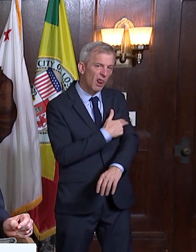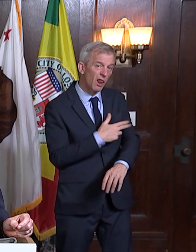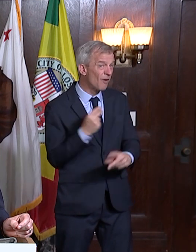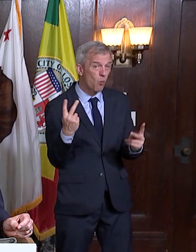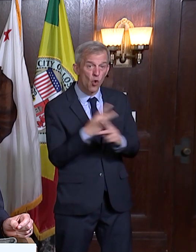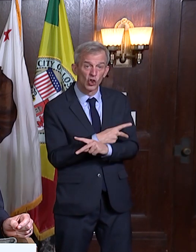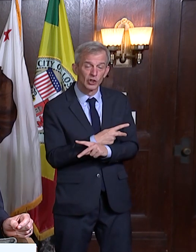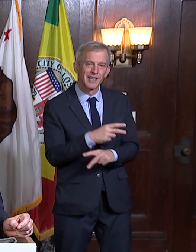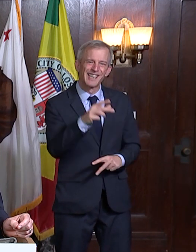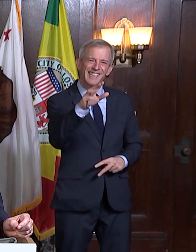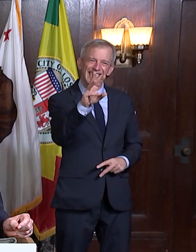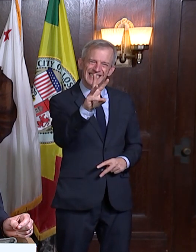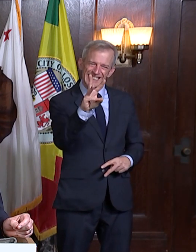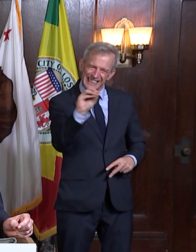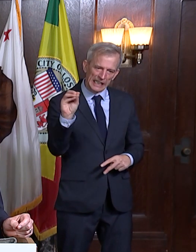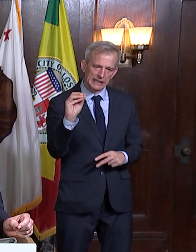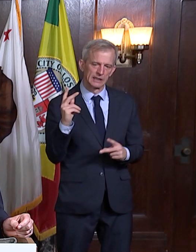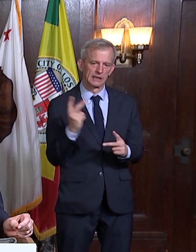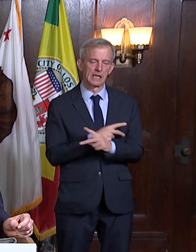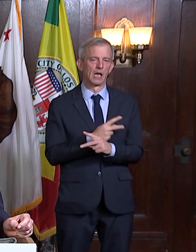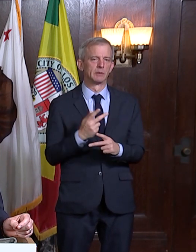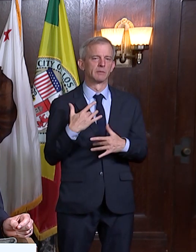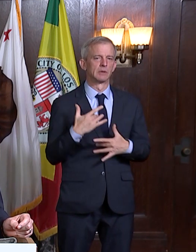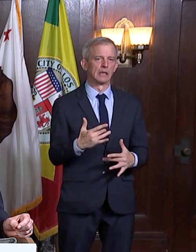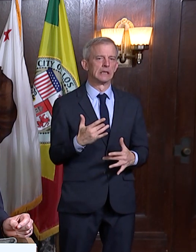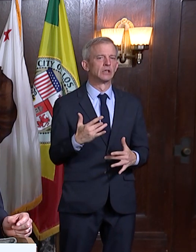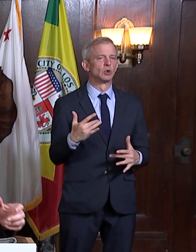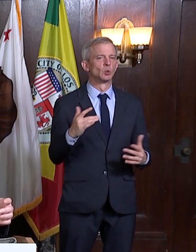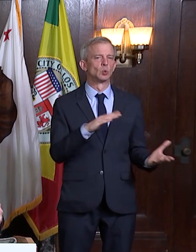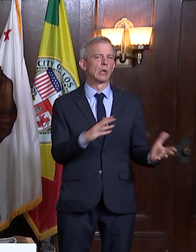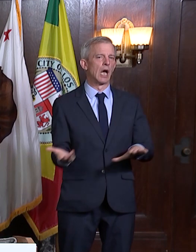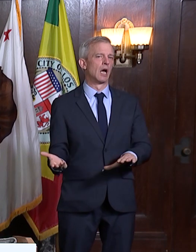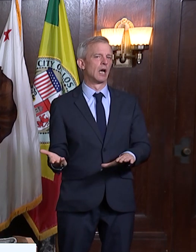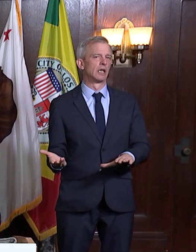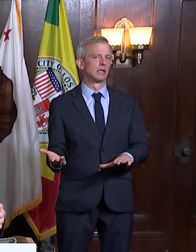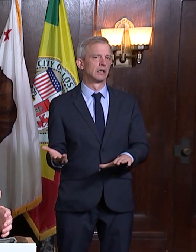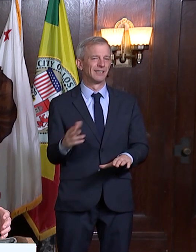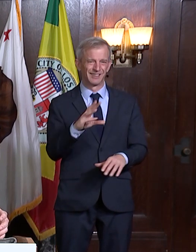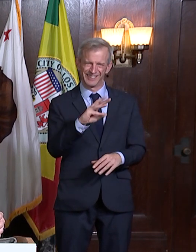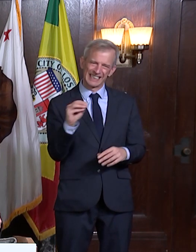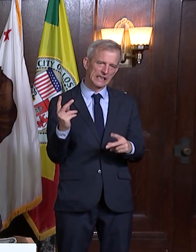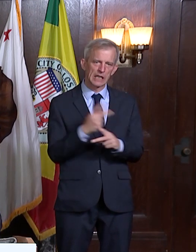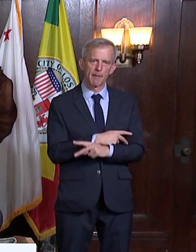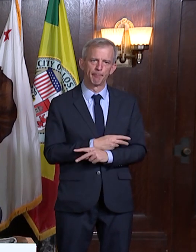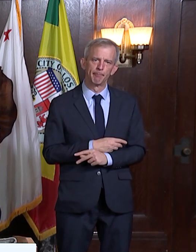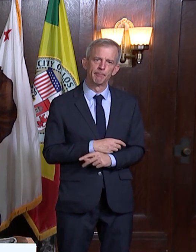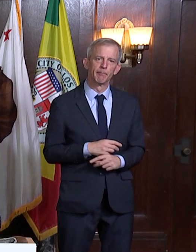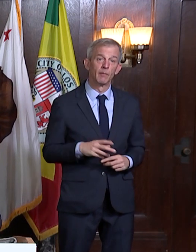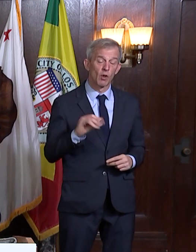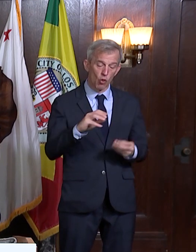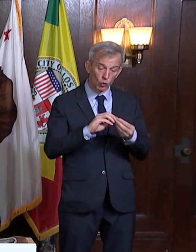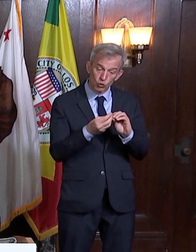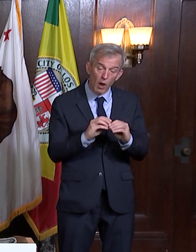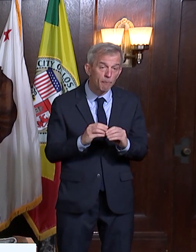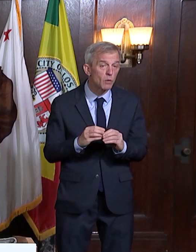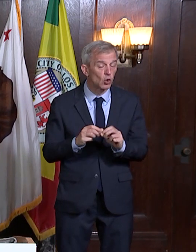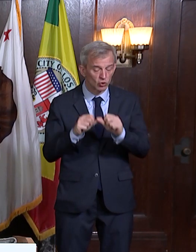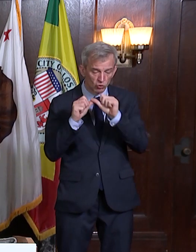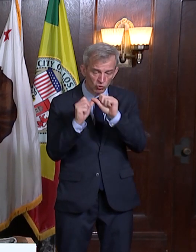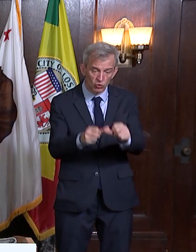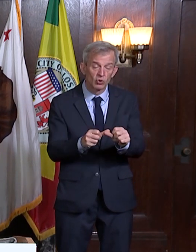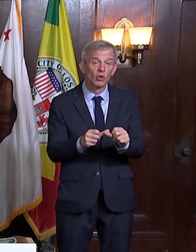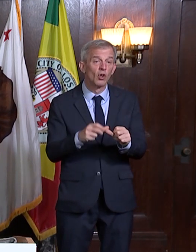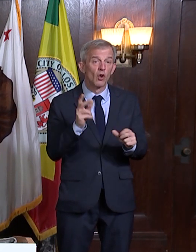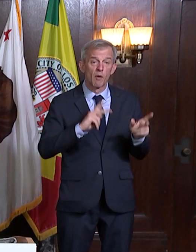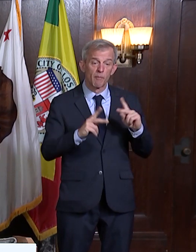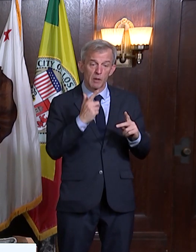worse, 60 times more likely to die. And those numbers still continue. Those who are dying in our hospitals